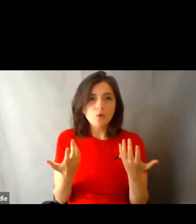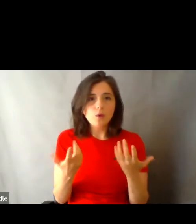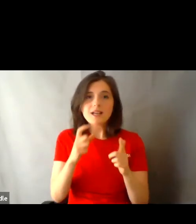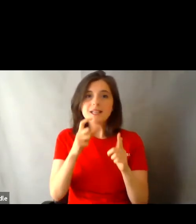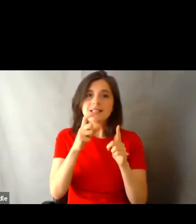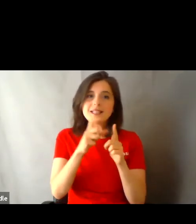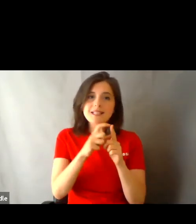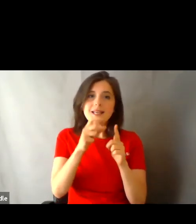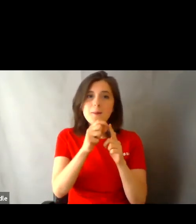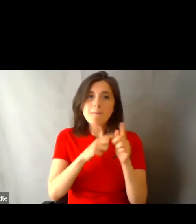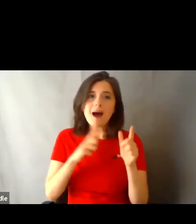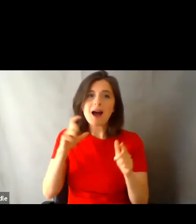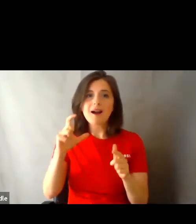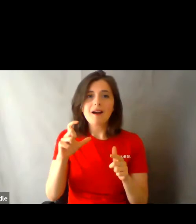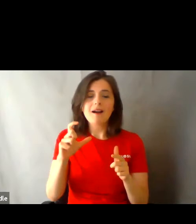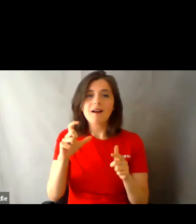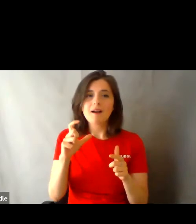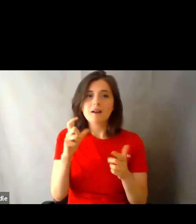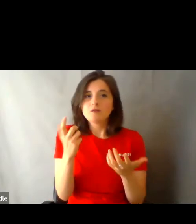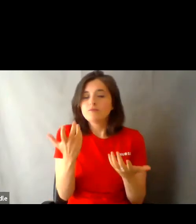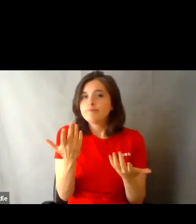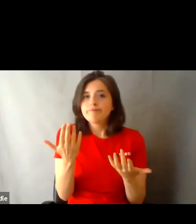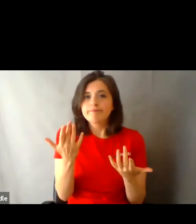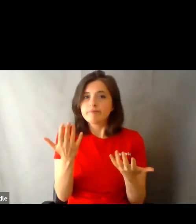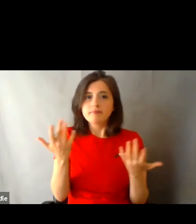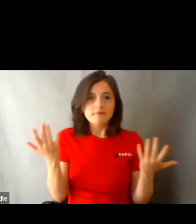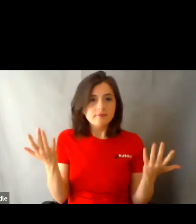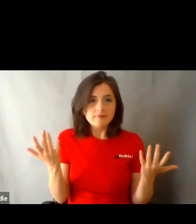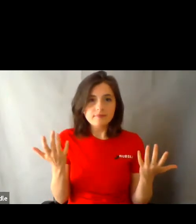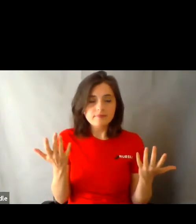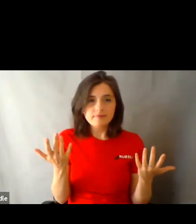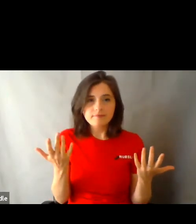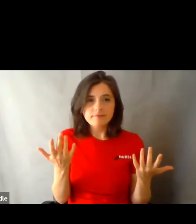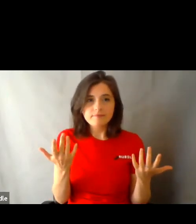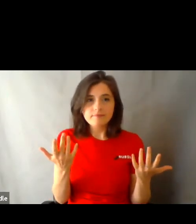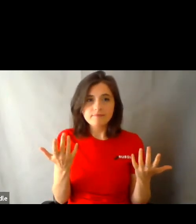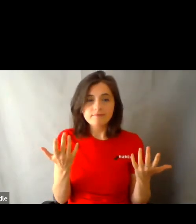DPAC is and